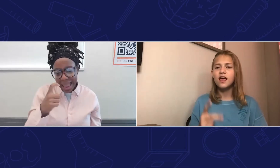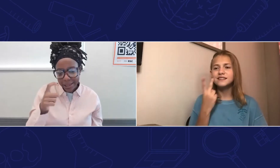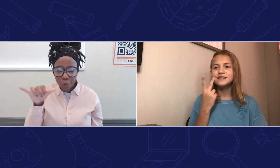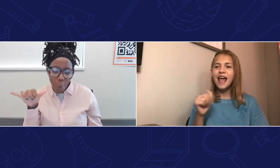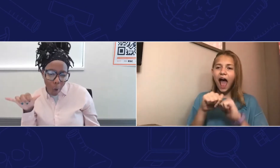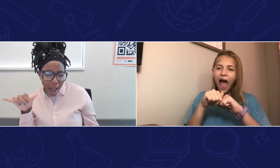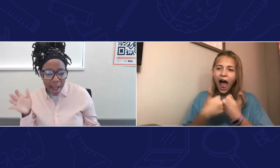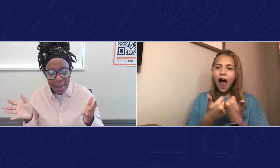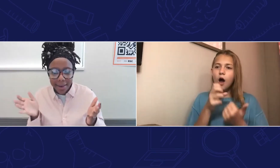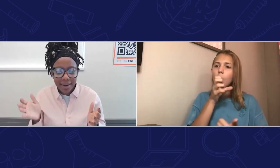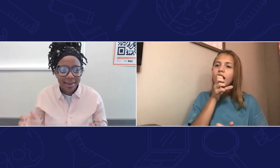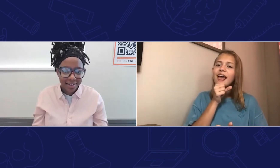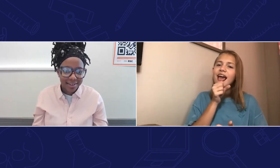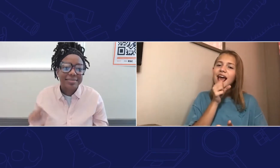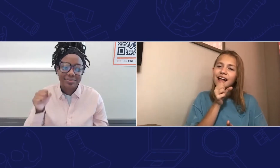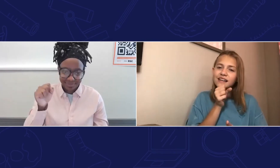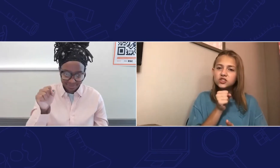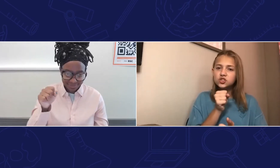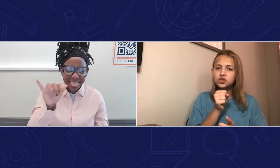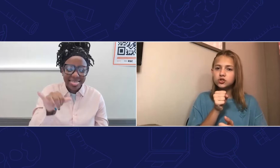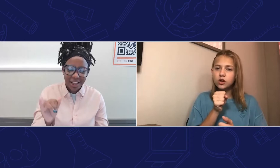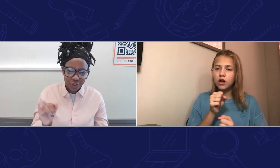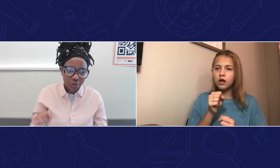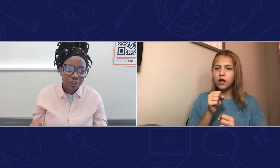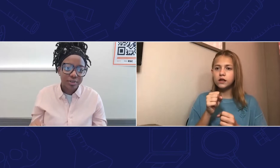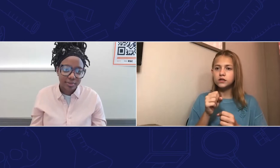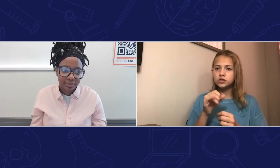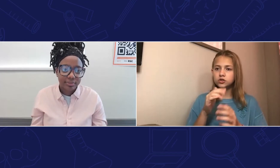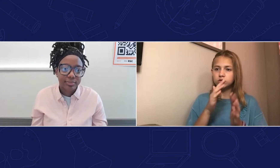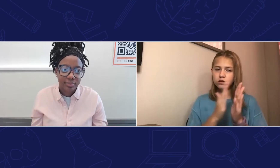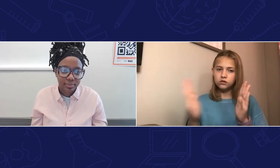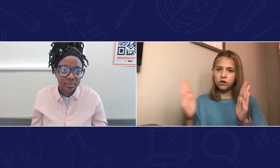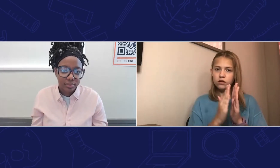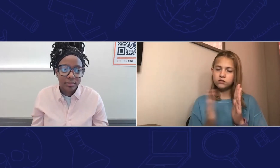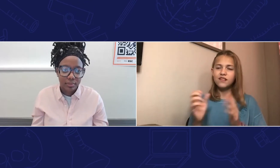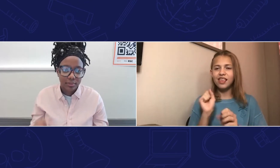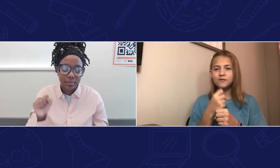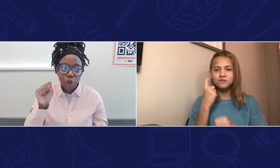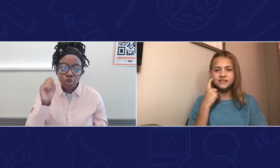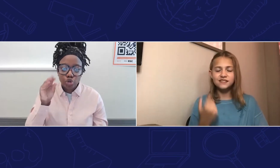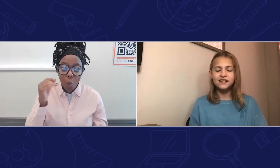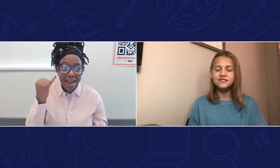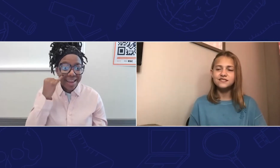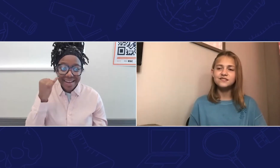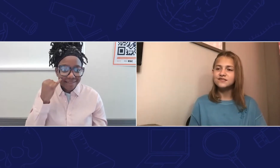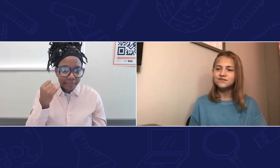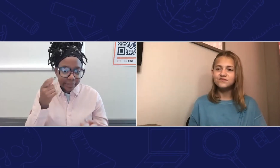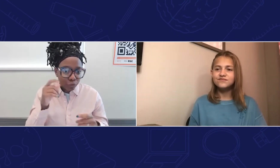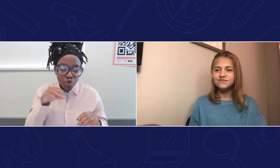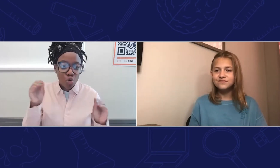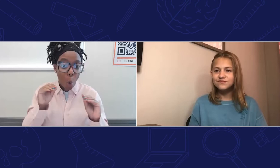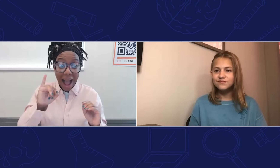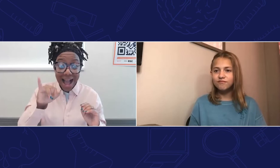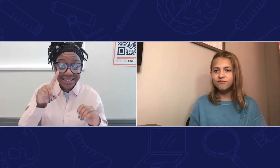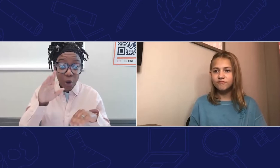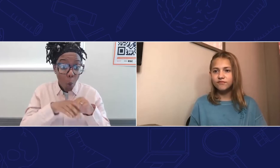I see. That makes sense. Yeah. XY. Or how old someone is. Yep. That too. In age range. That makes sense. So